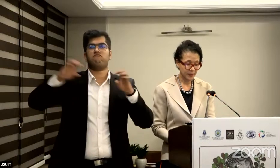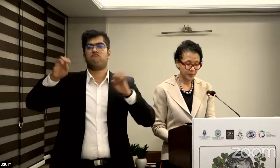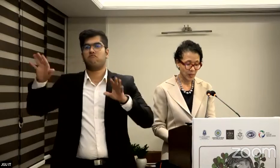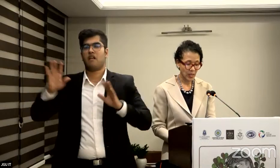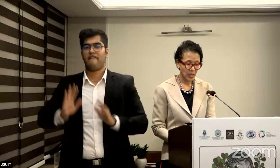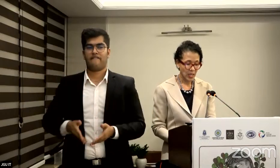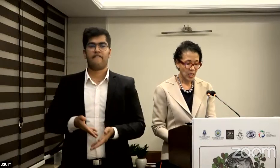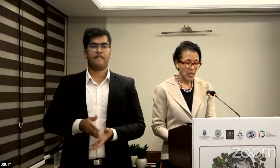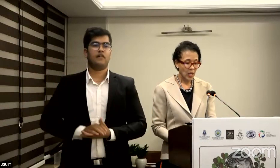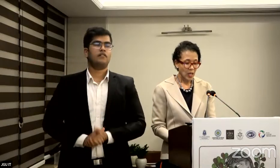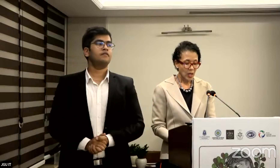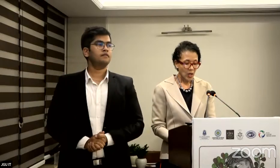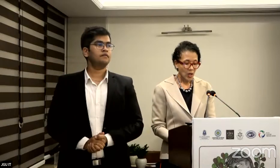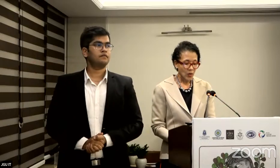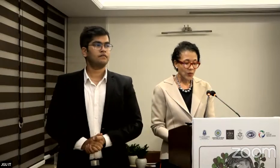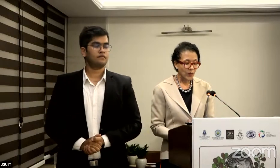medicines.